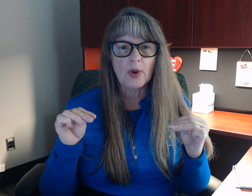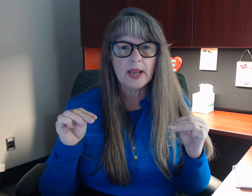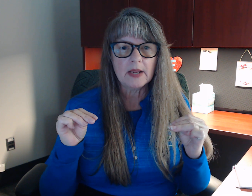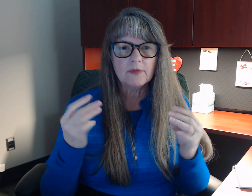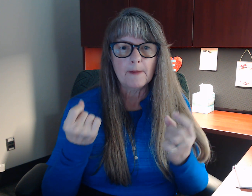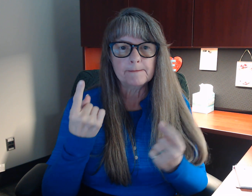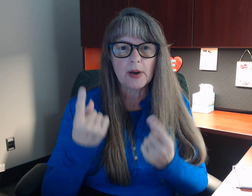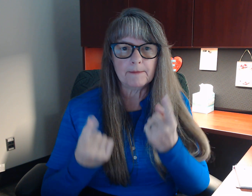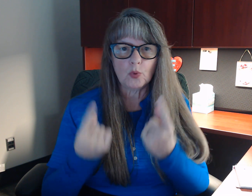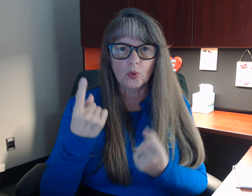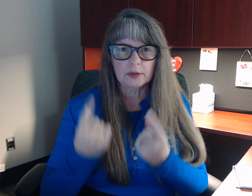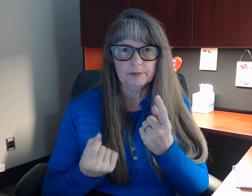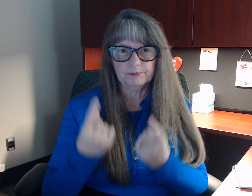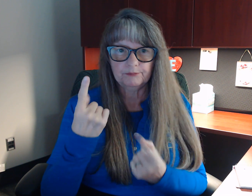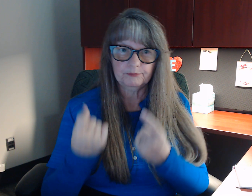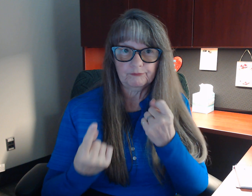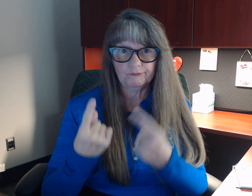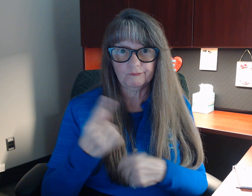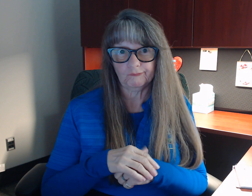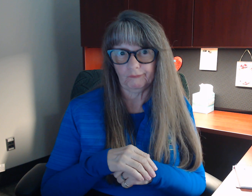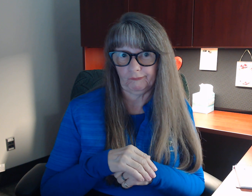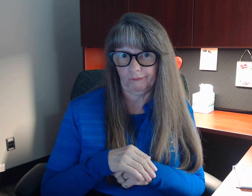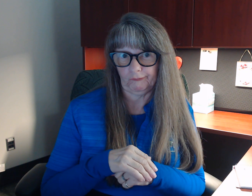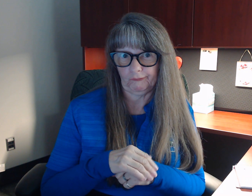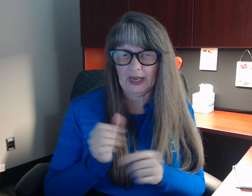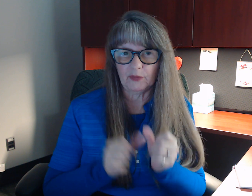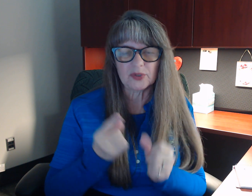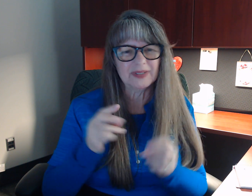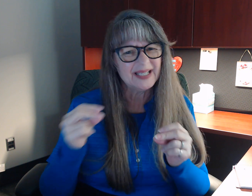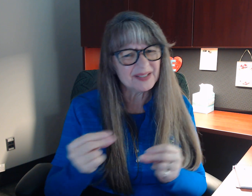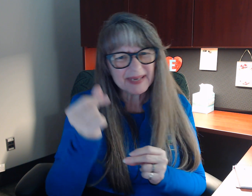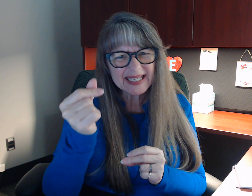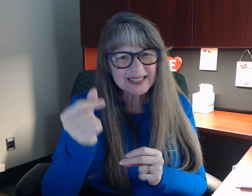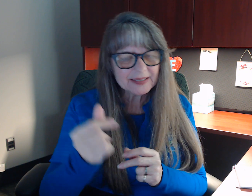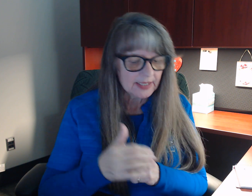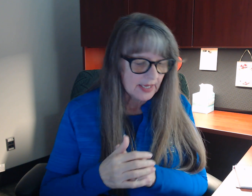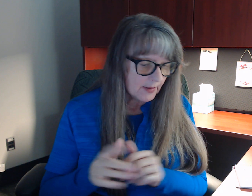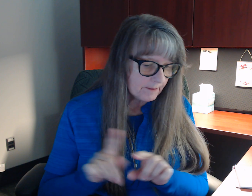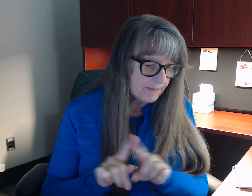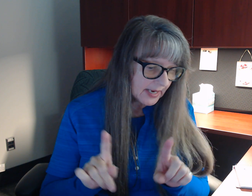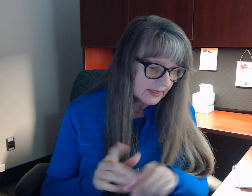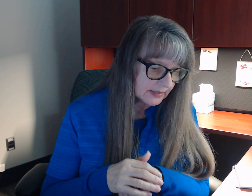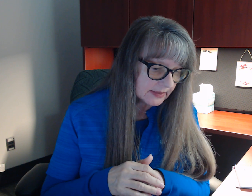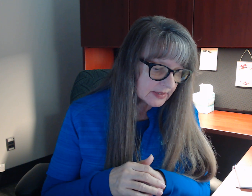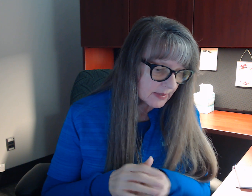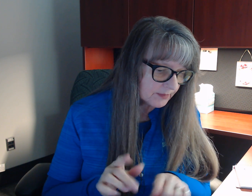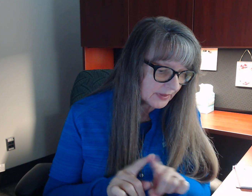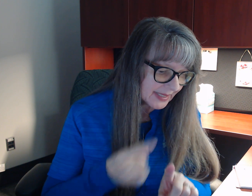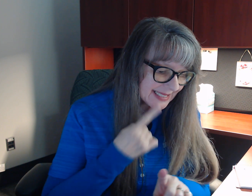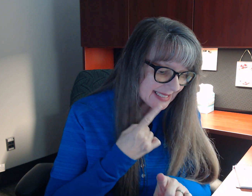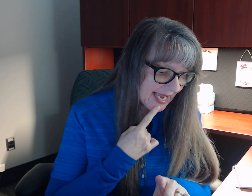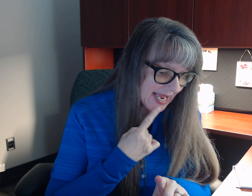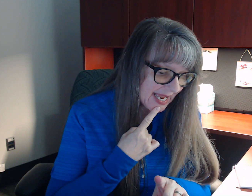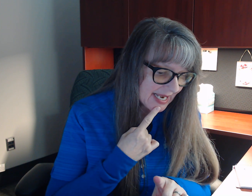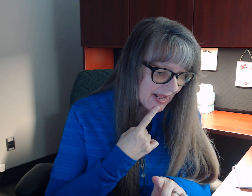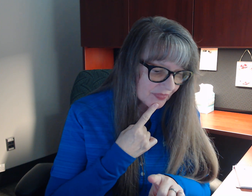microwave popcorn. And everyone's going, oh man. But they said that